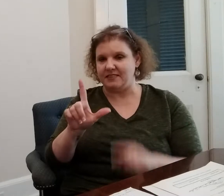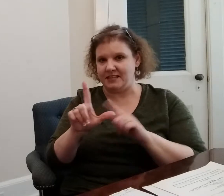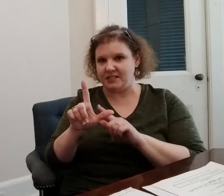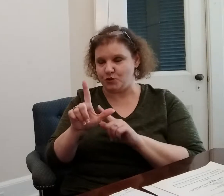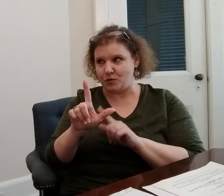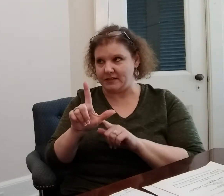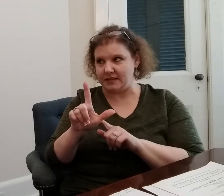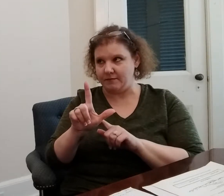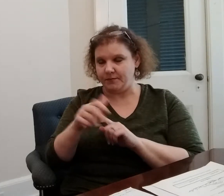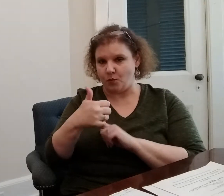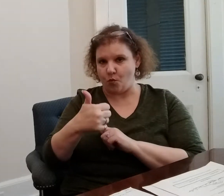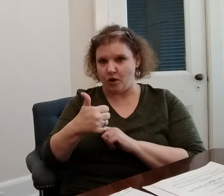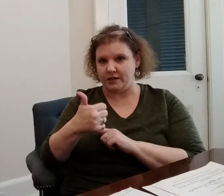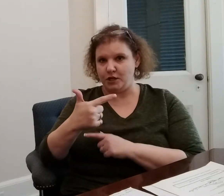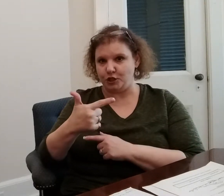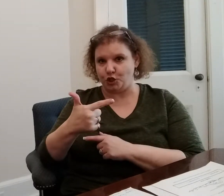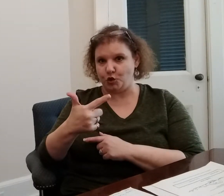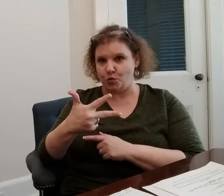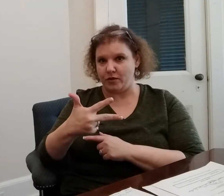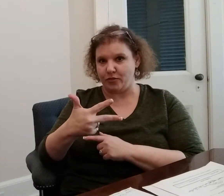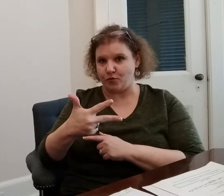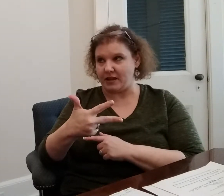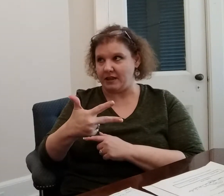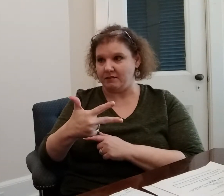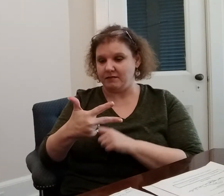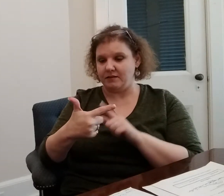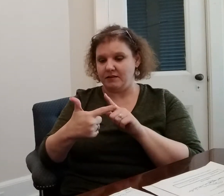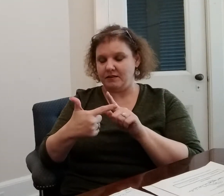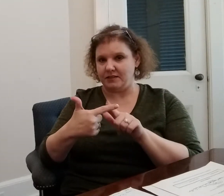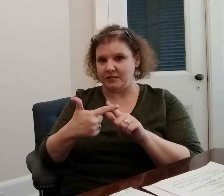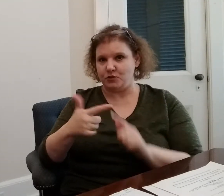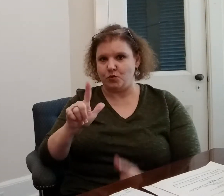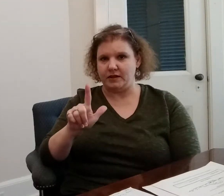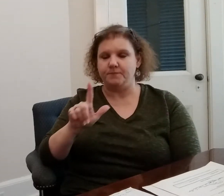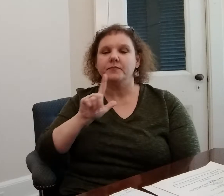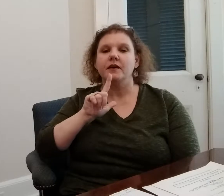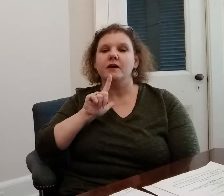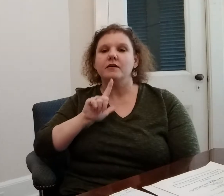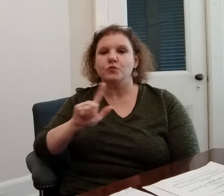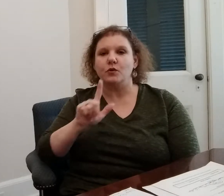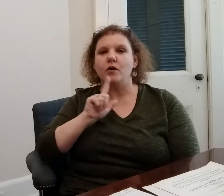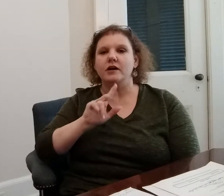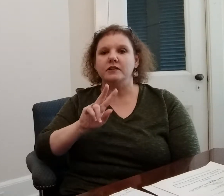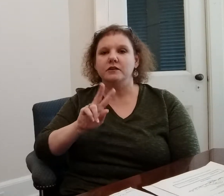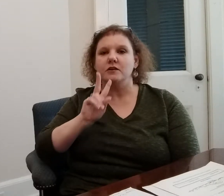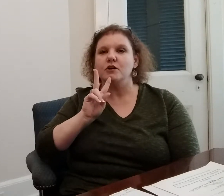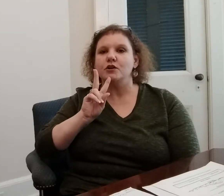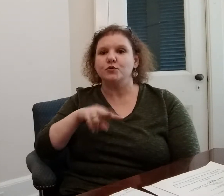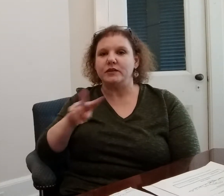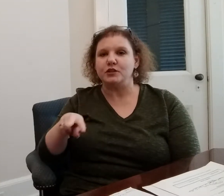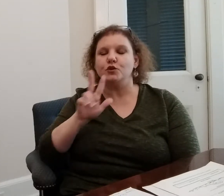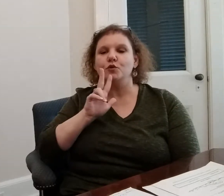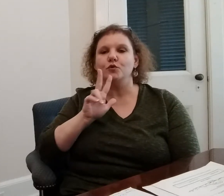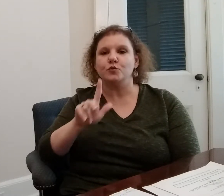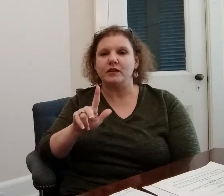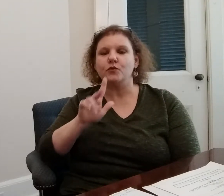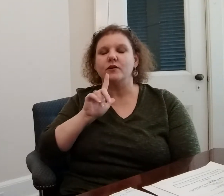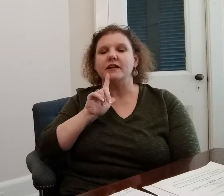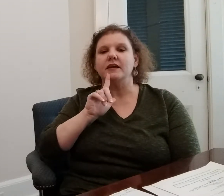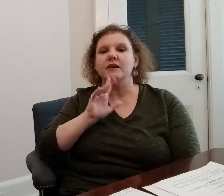this is 20 one two three okay this is 20 21 22